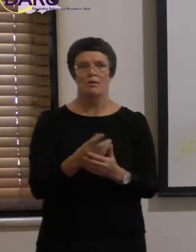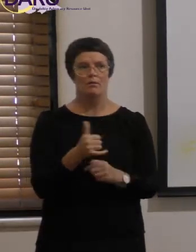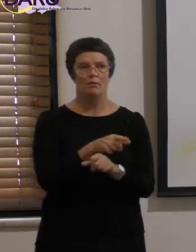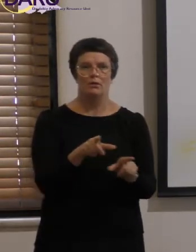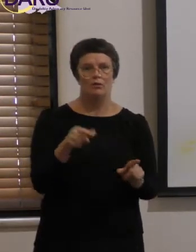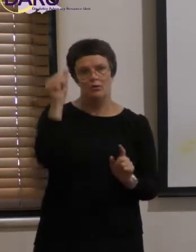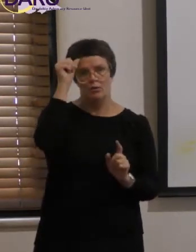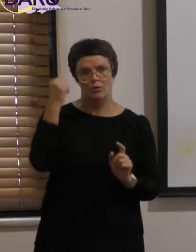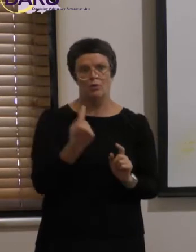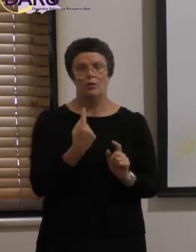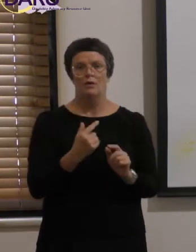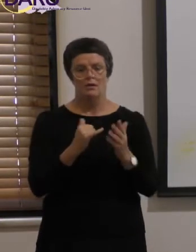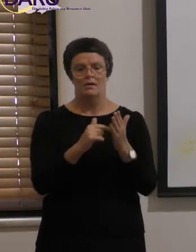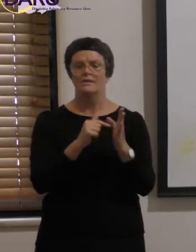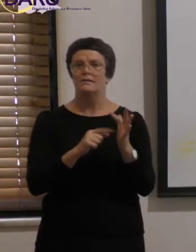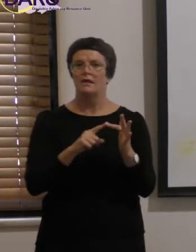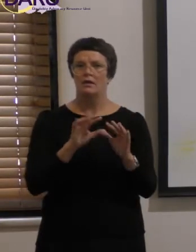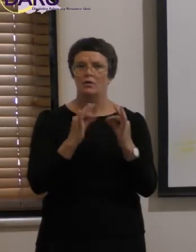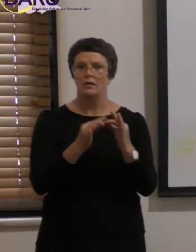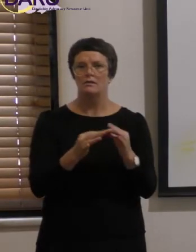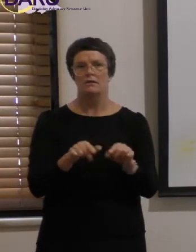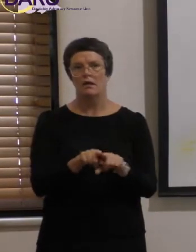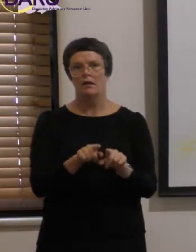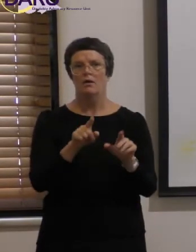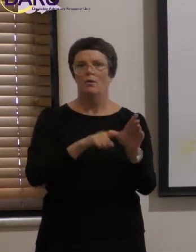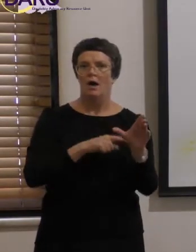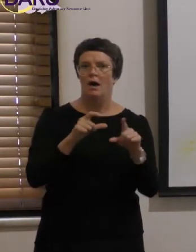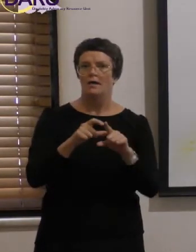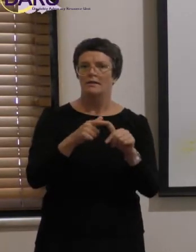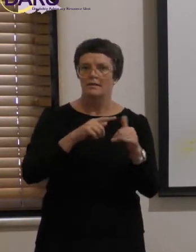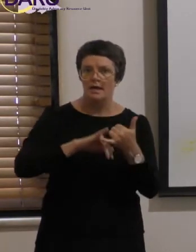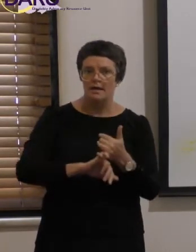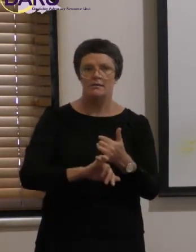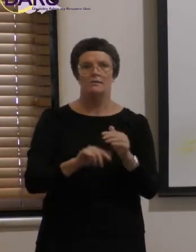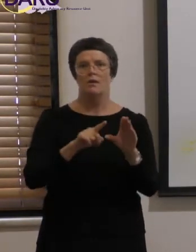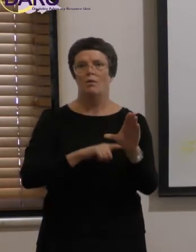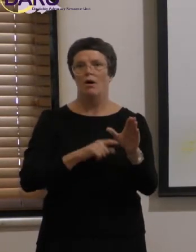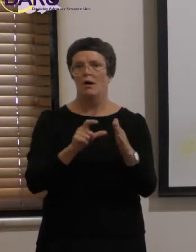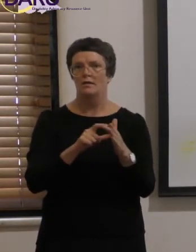Obviously state organisations like CYDA, Julia Farr,